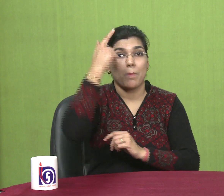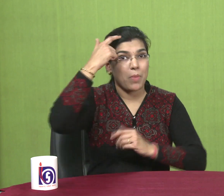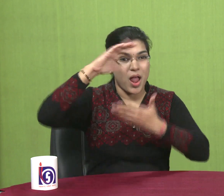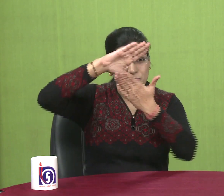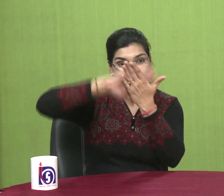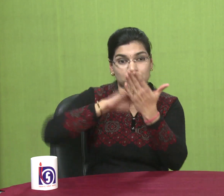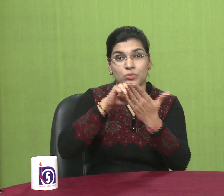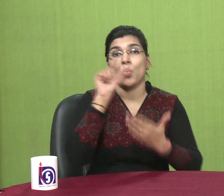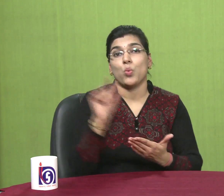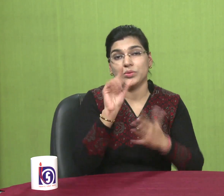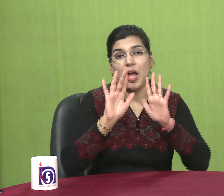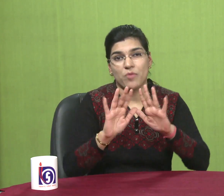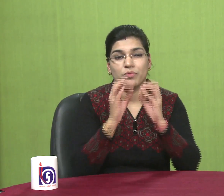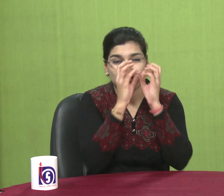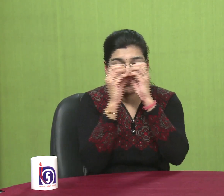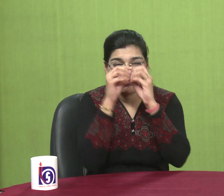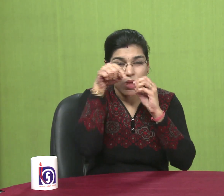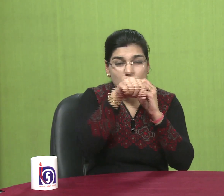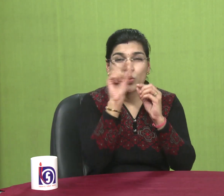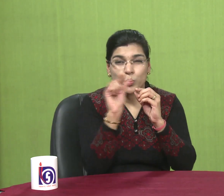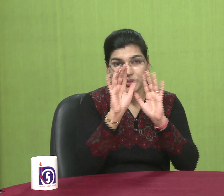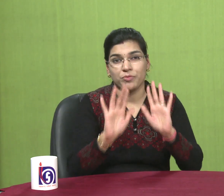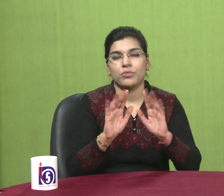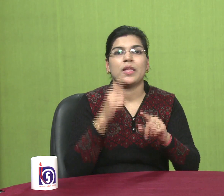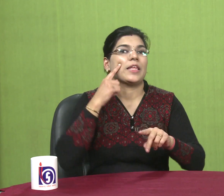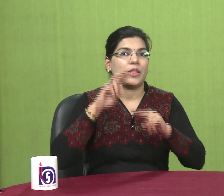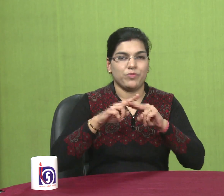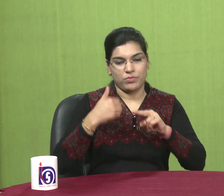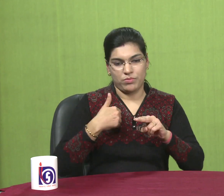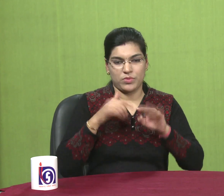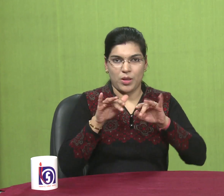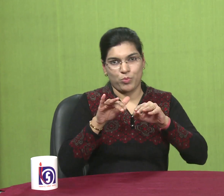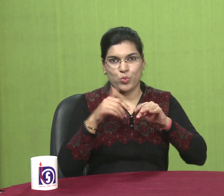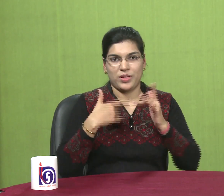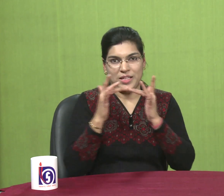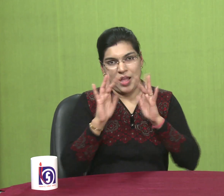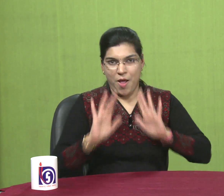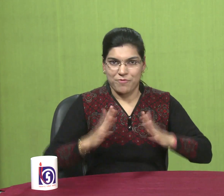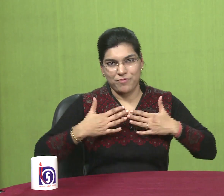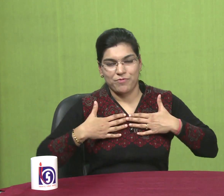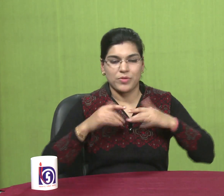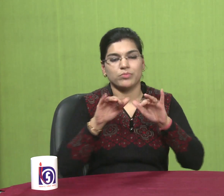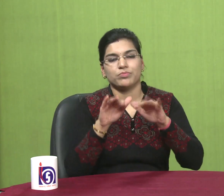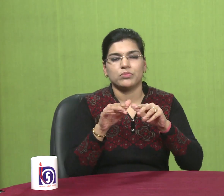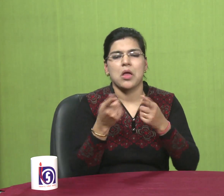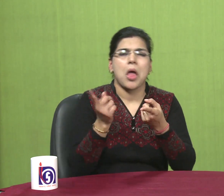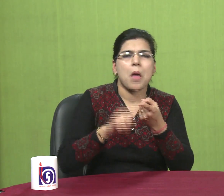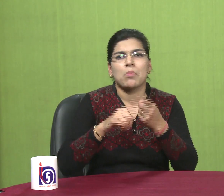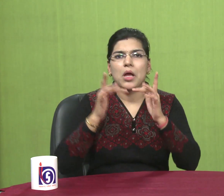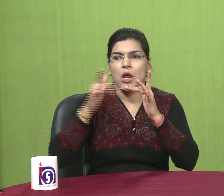Telnet is a network protocol used on the internet or local area network LAN connections. When one person